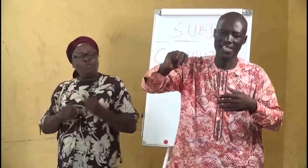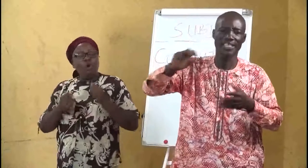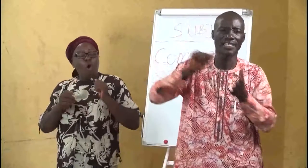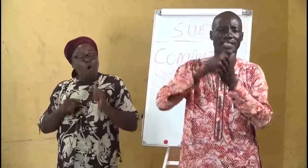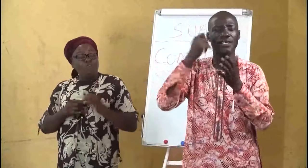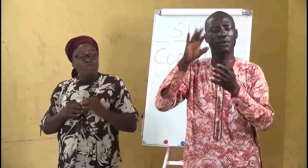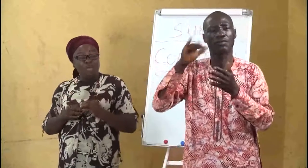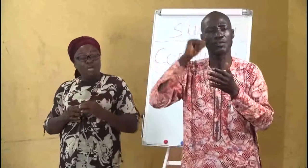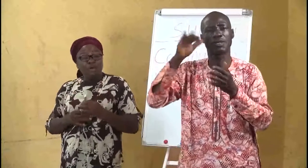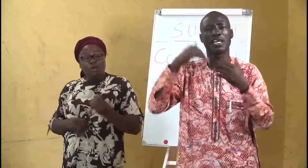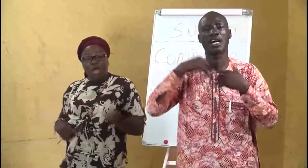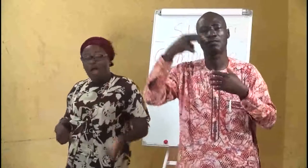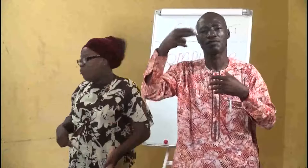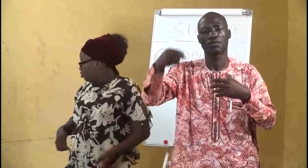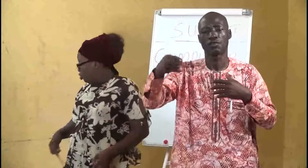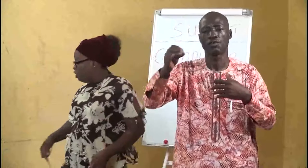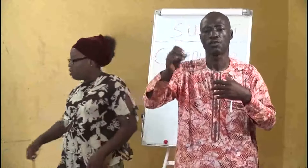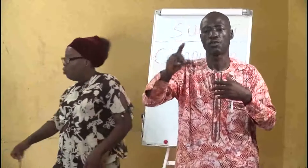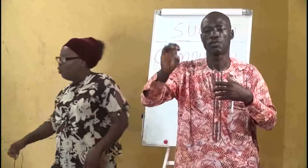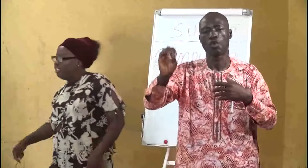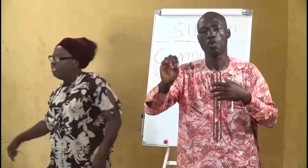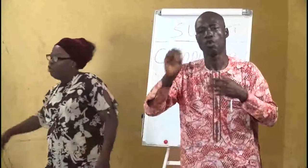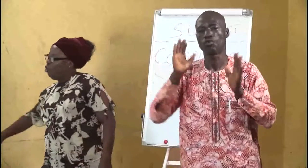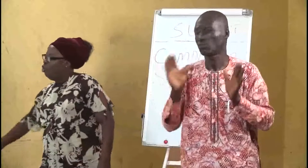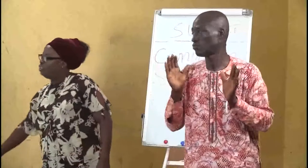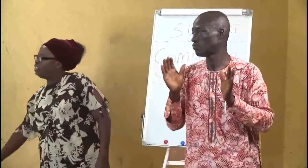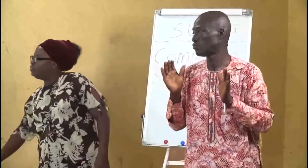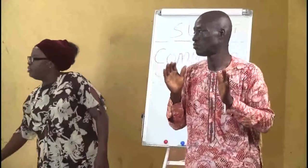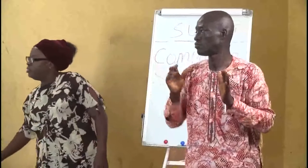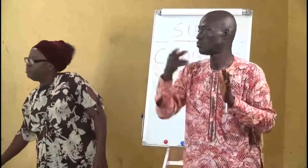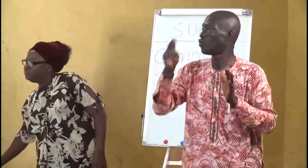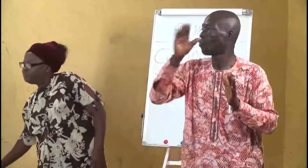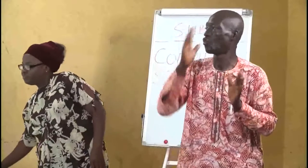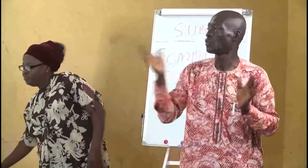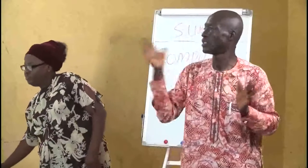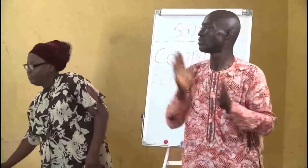While the one of female will have just only holes.